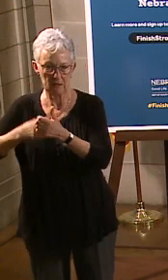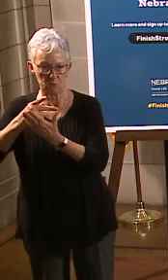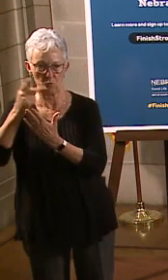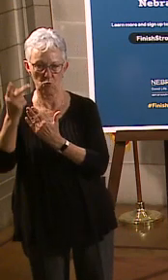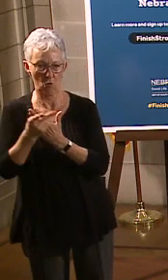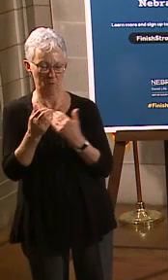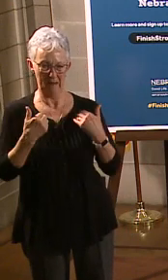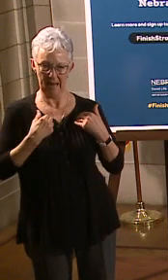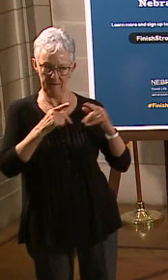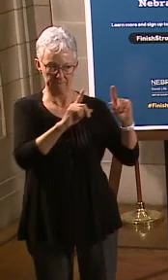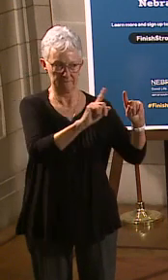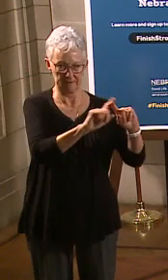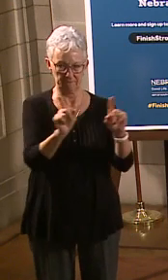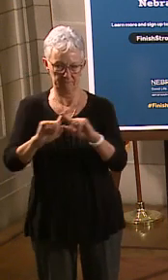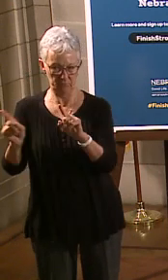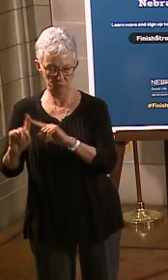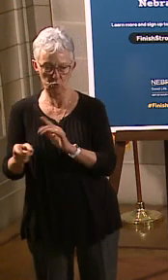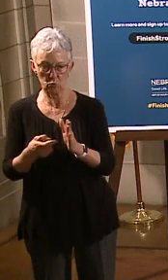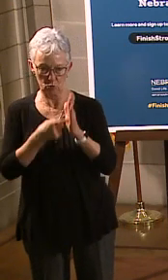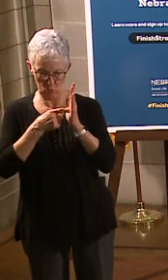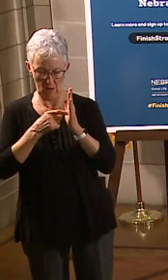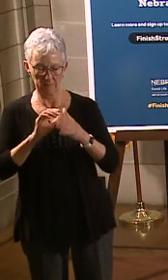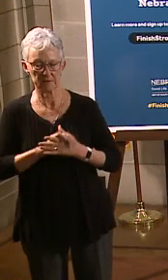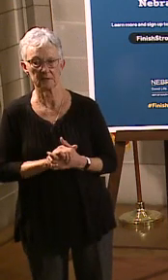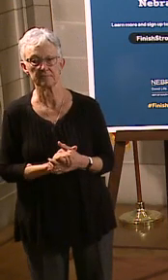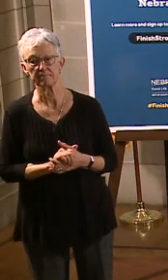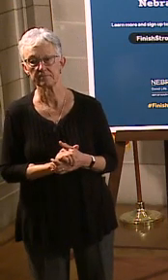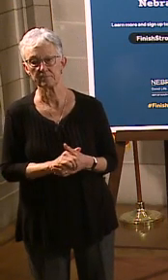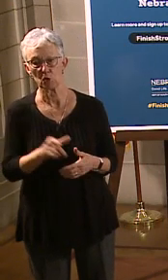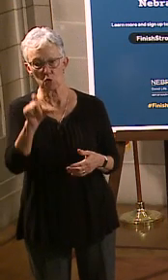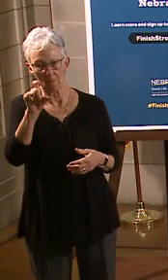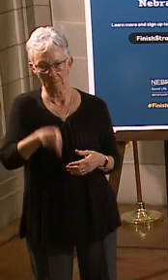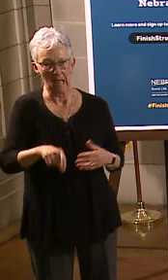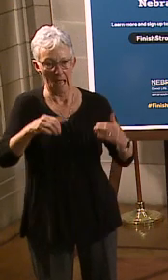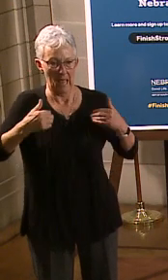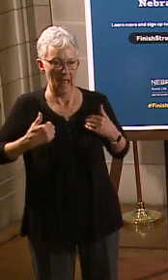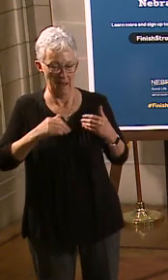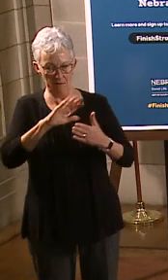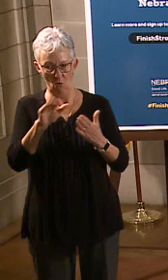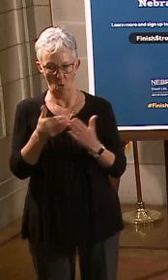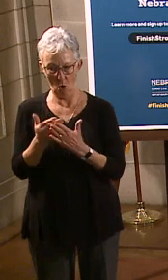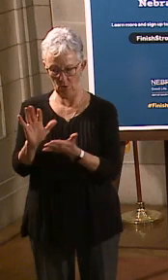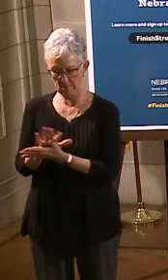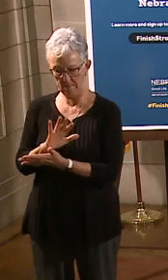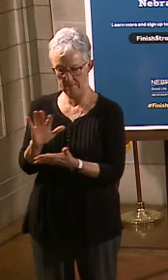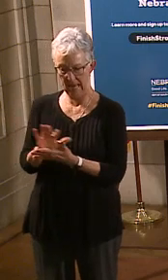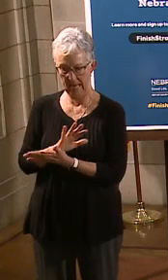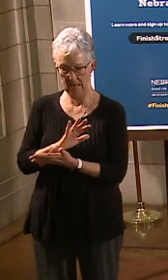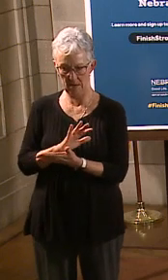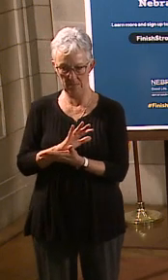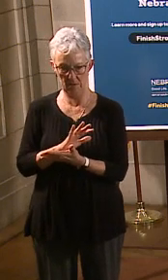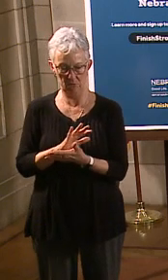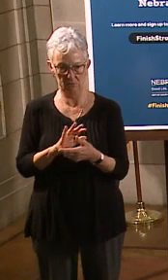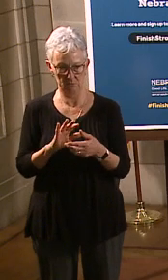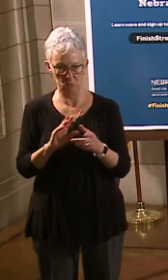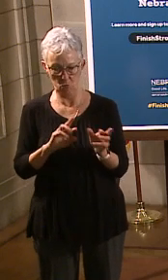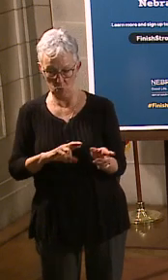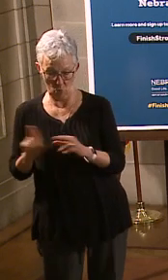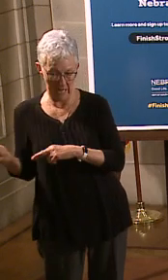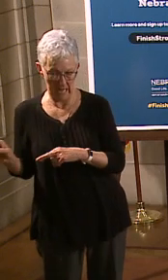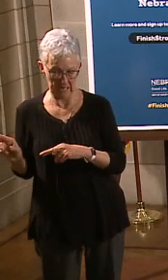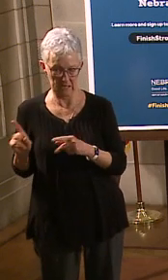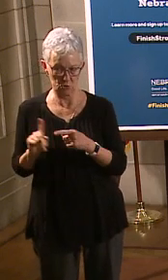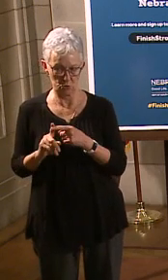The key to successful application is to have the necessary documents available when you start the application, because you will be required to upload